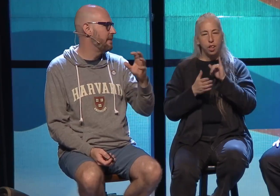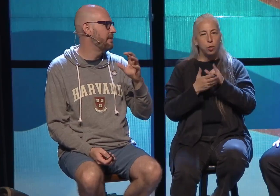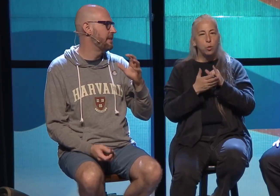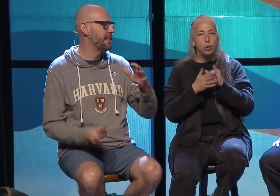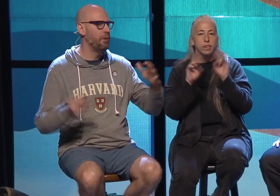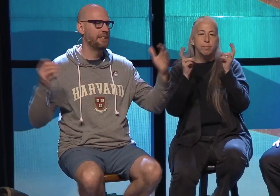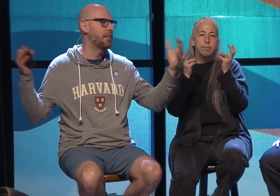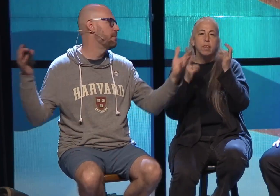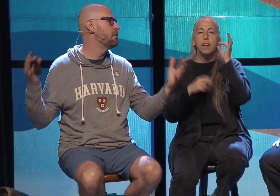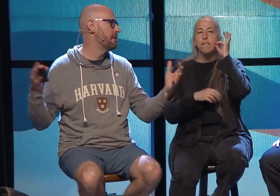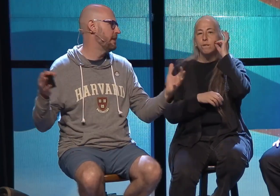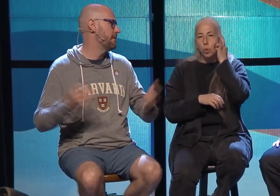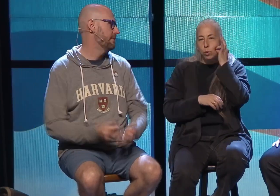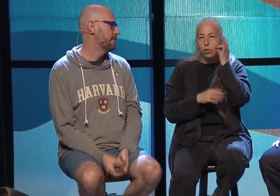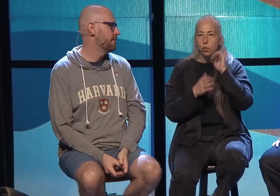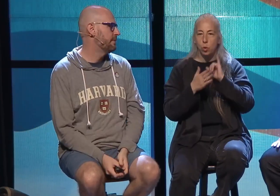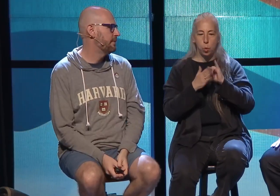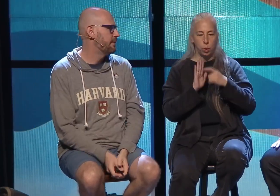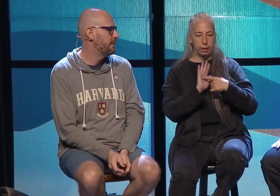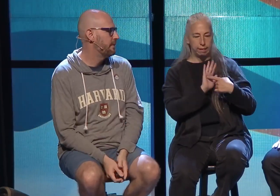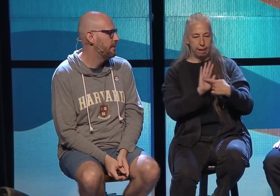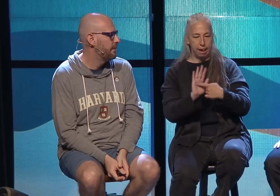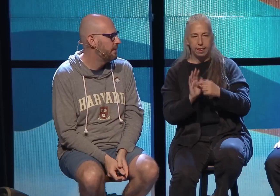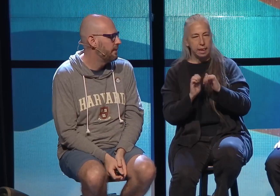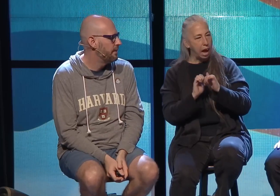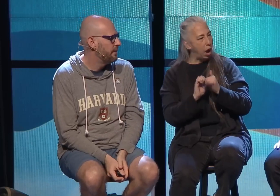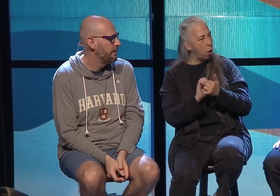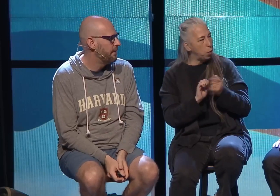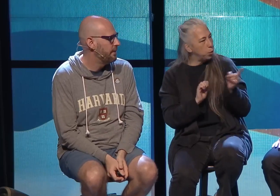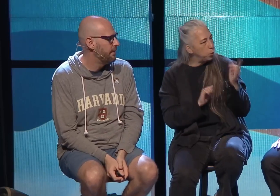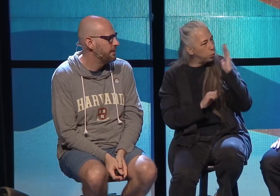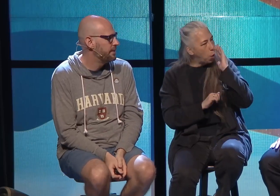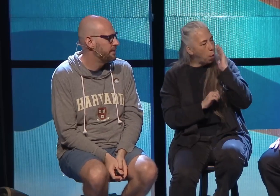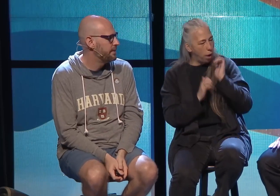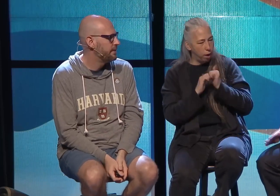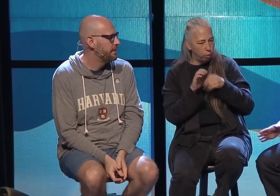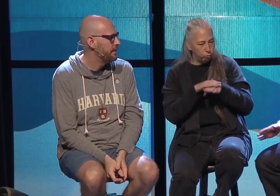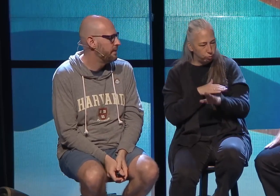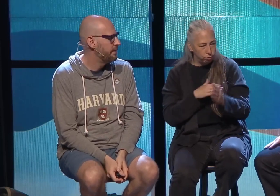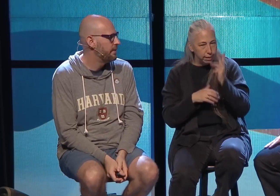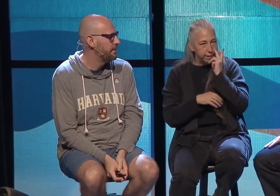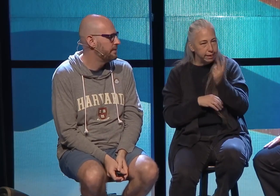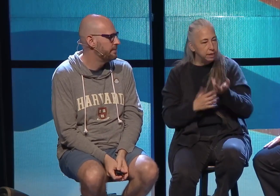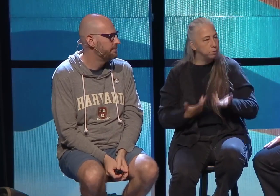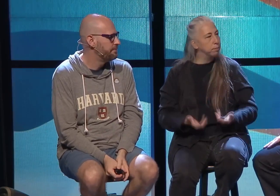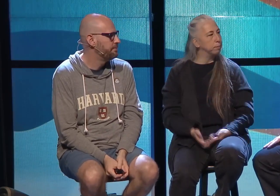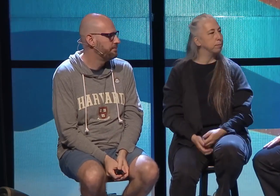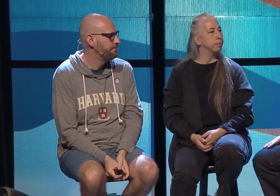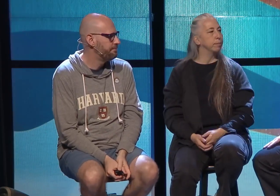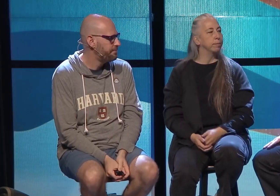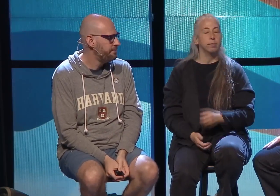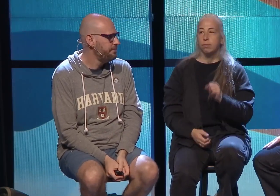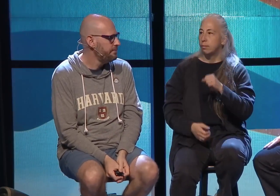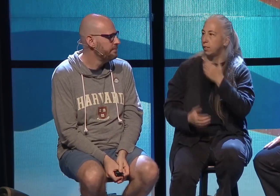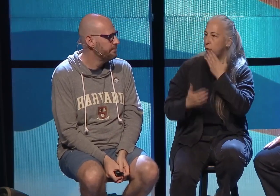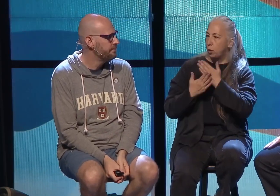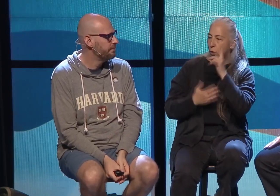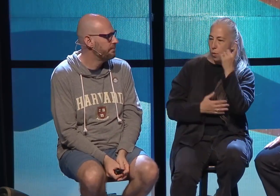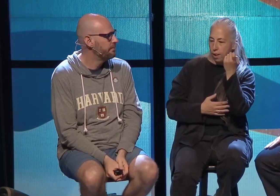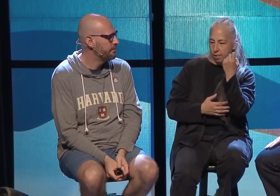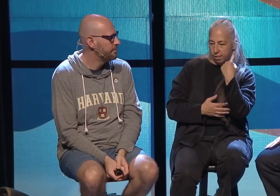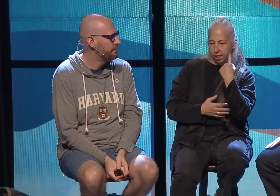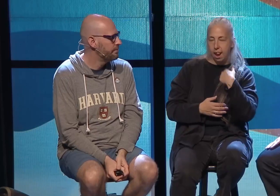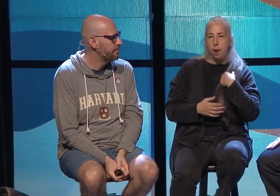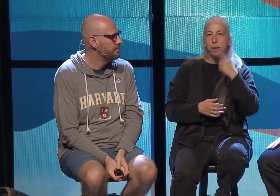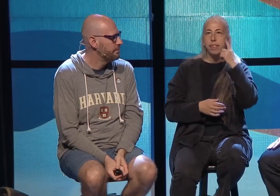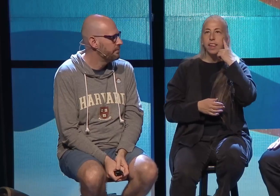signs that say, well, as a community? Yeah. No, I love that question. I'm thinking about one church